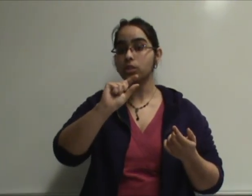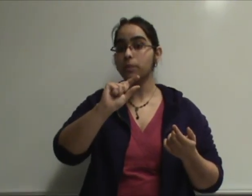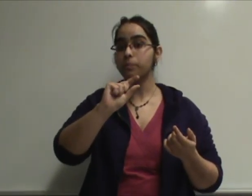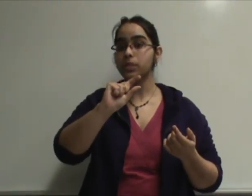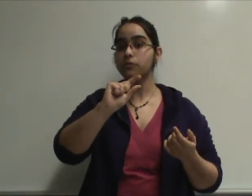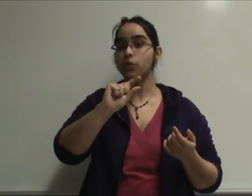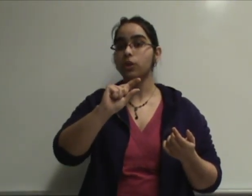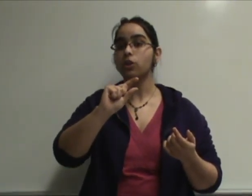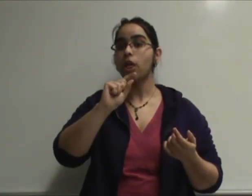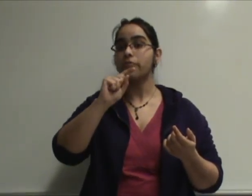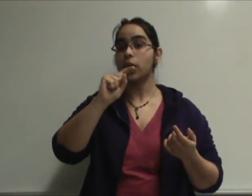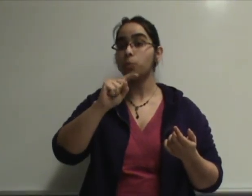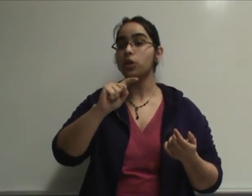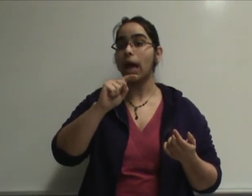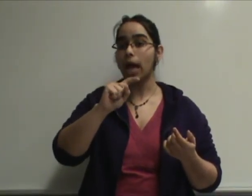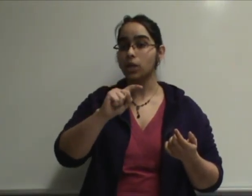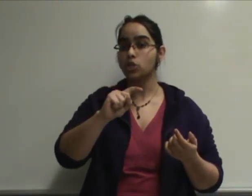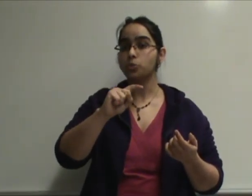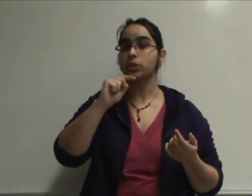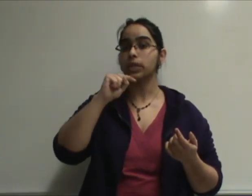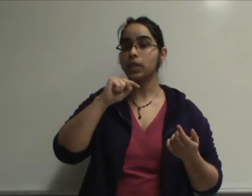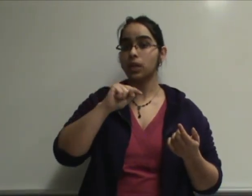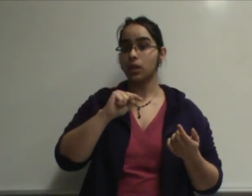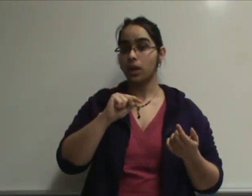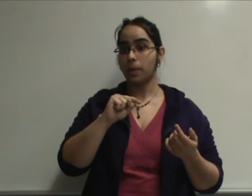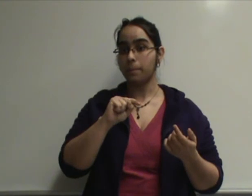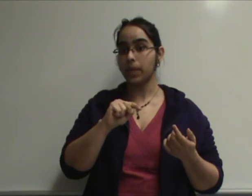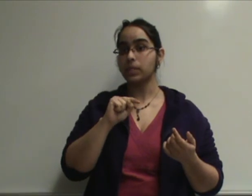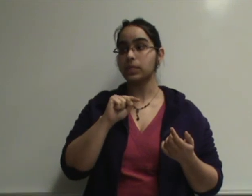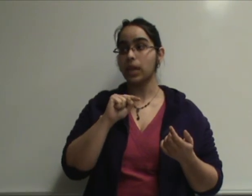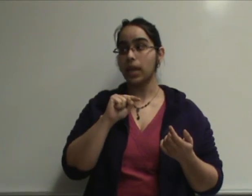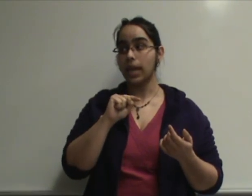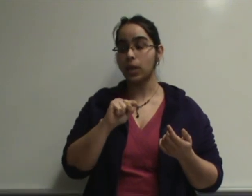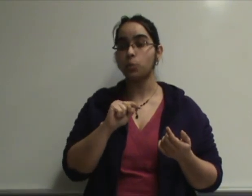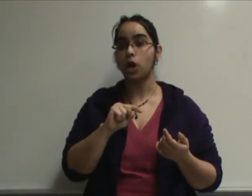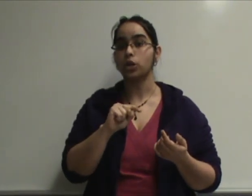some bits of oil that will actually mix in water.